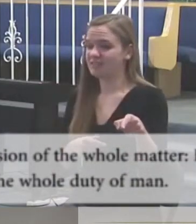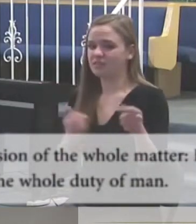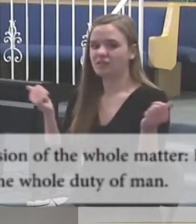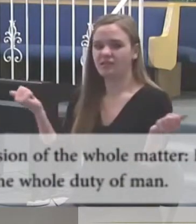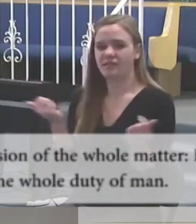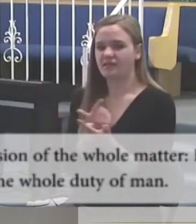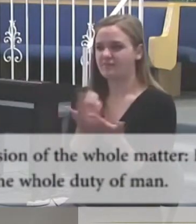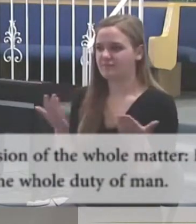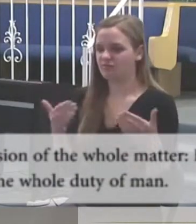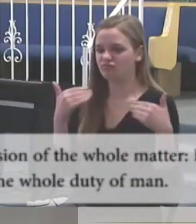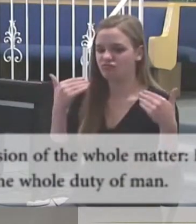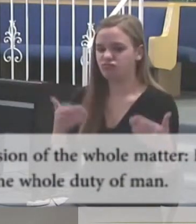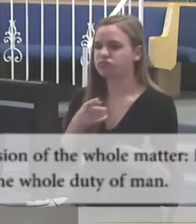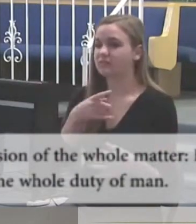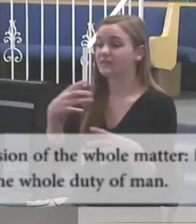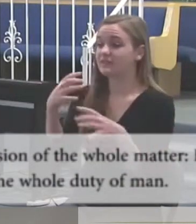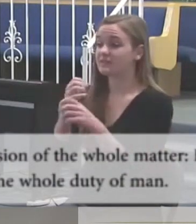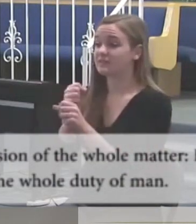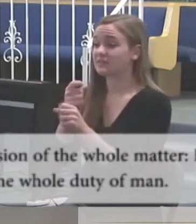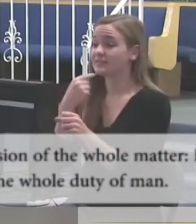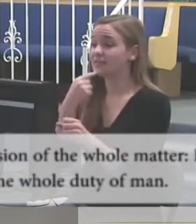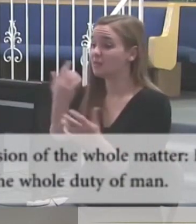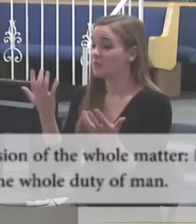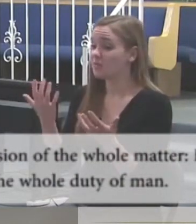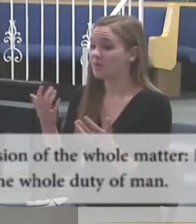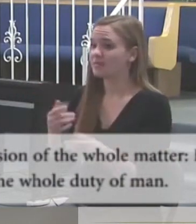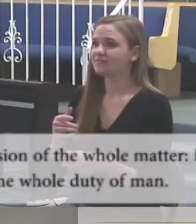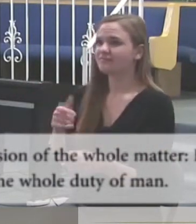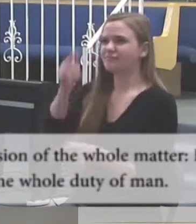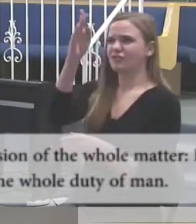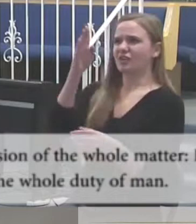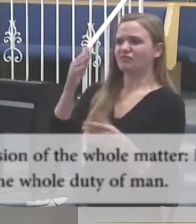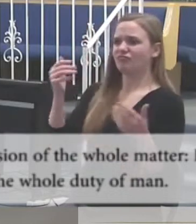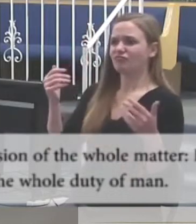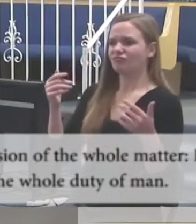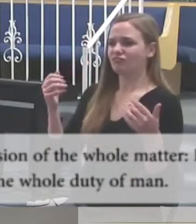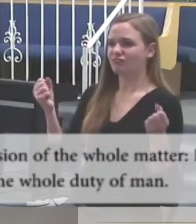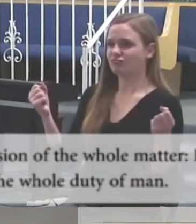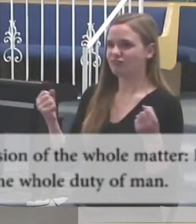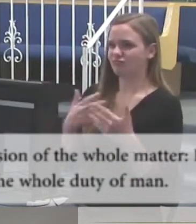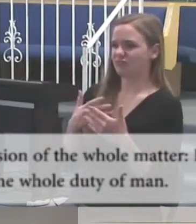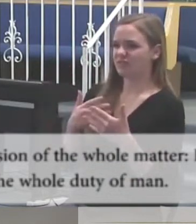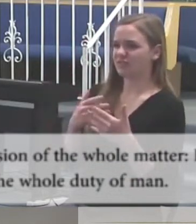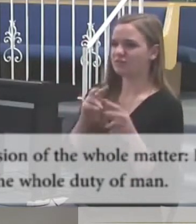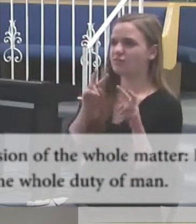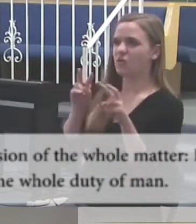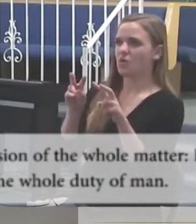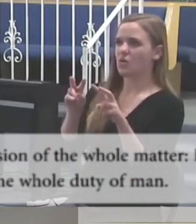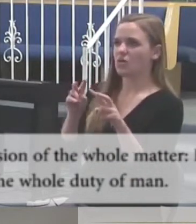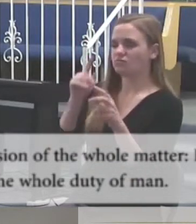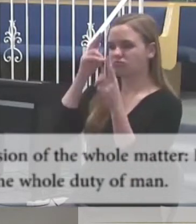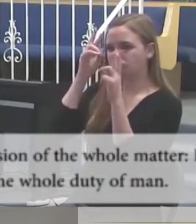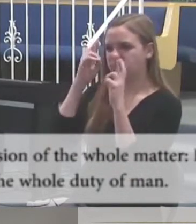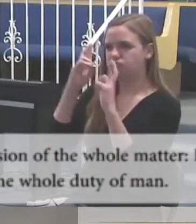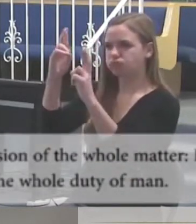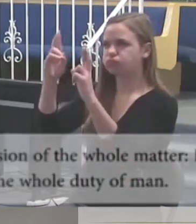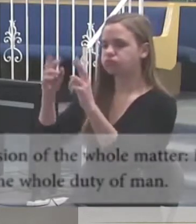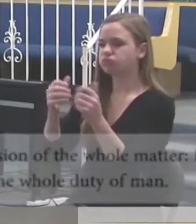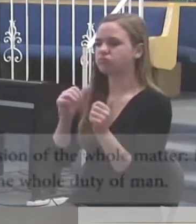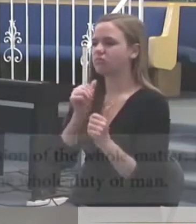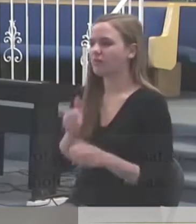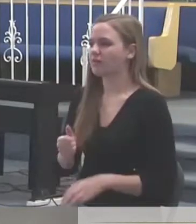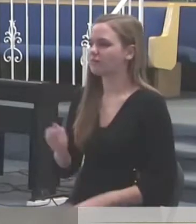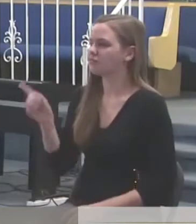the conclusion of the whole matter. Fear God. Give God some respect. Don't walk around. You on fire for